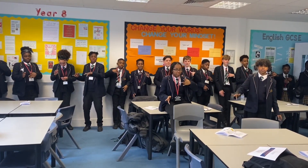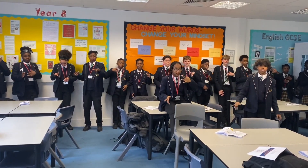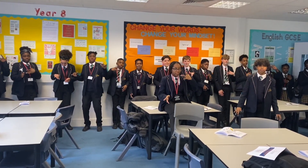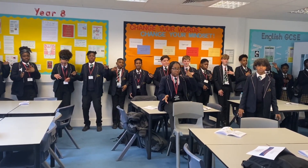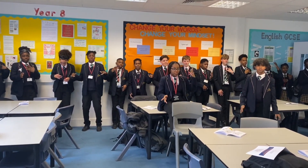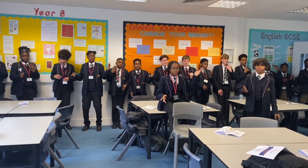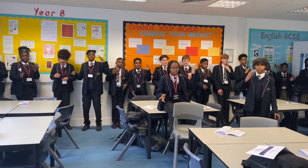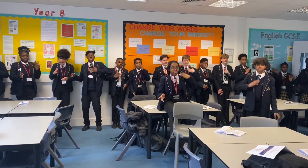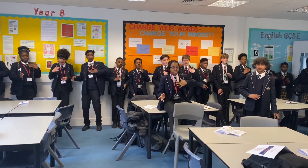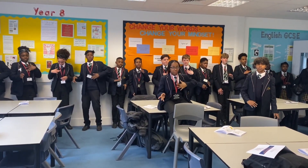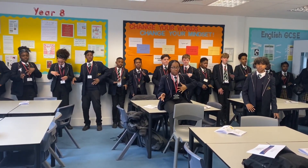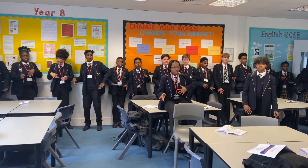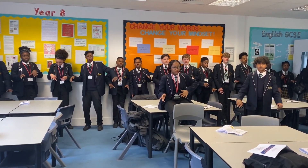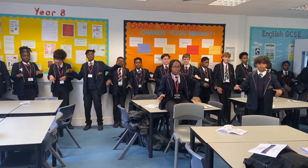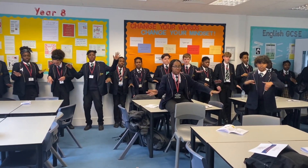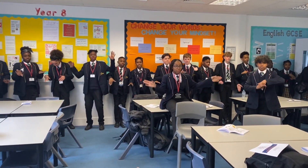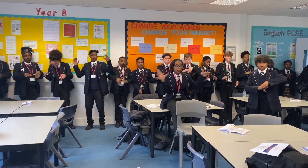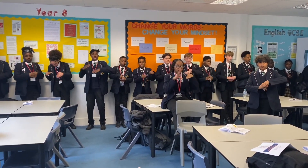feel like that's what you want to do.